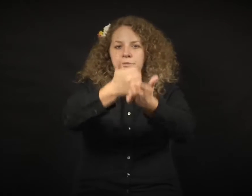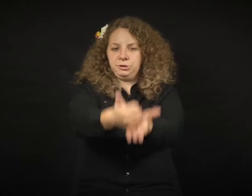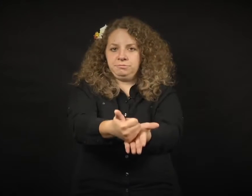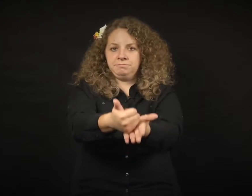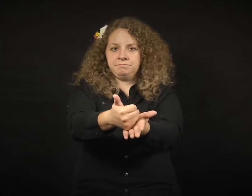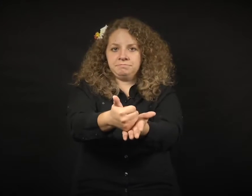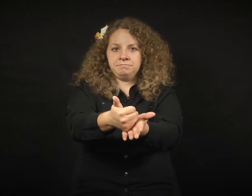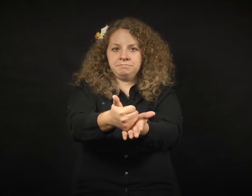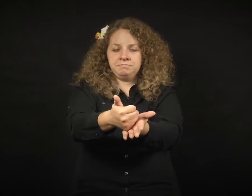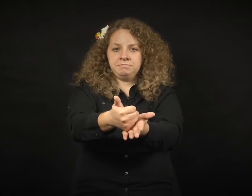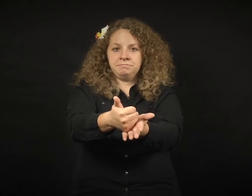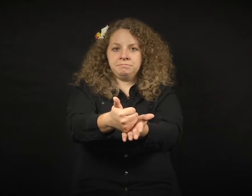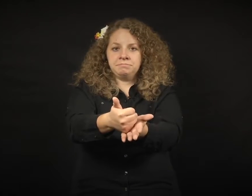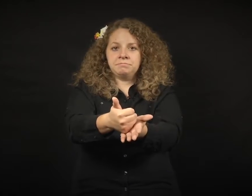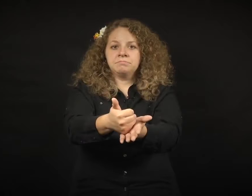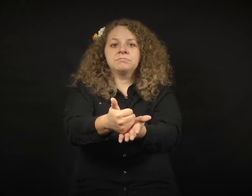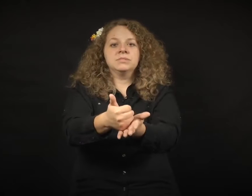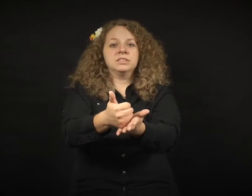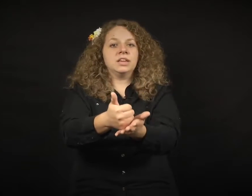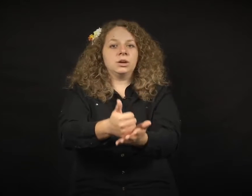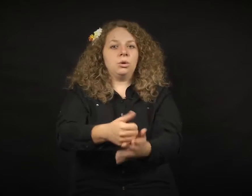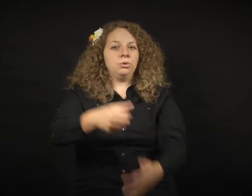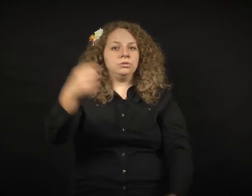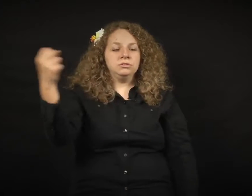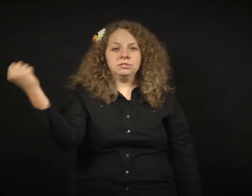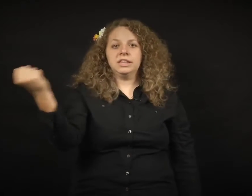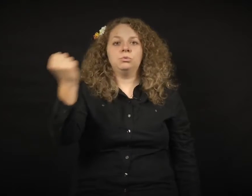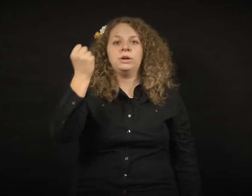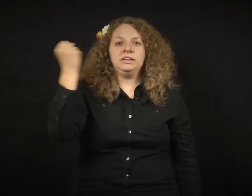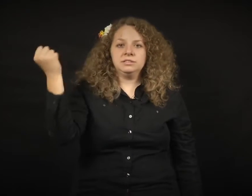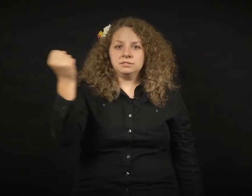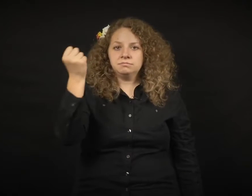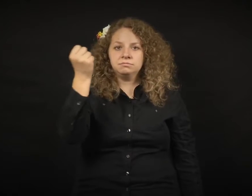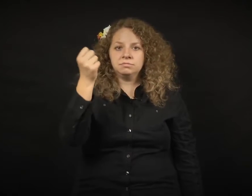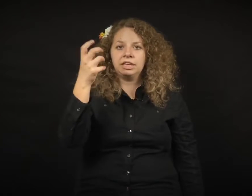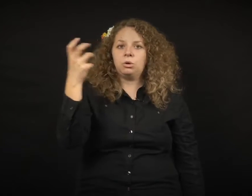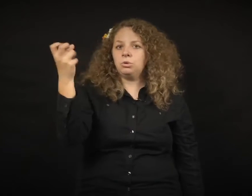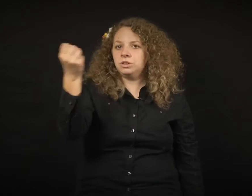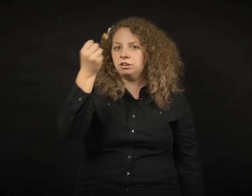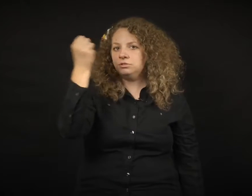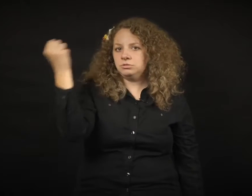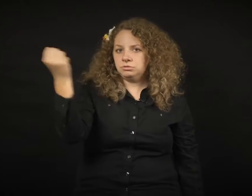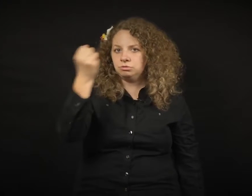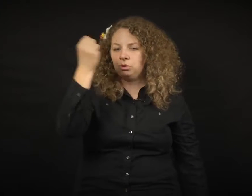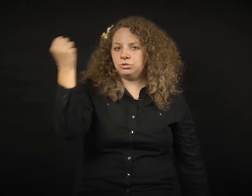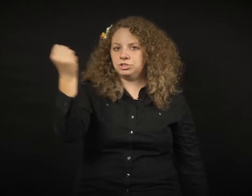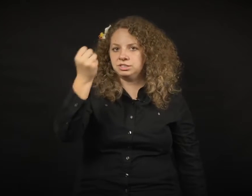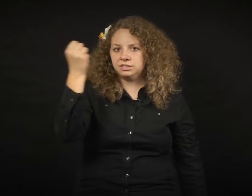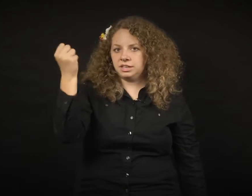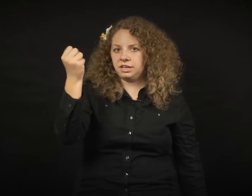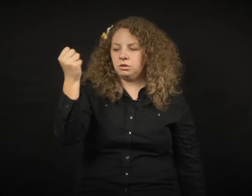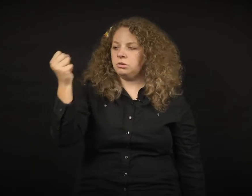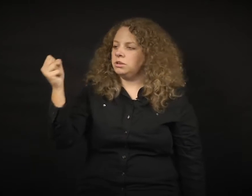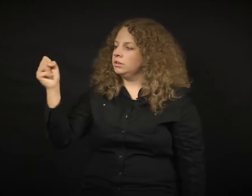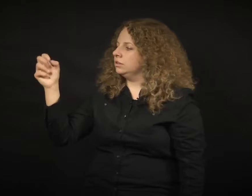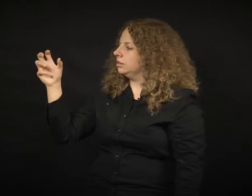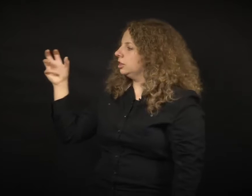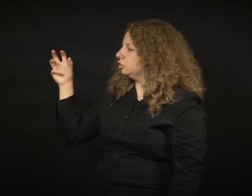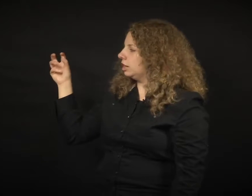you. The sign hold, like wait, like hold on, hold just a second, like you're